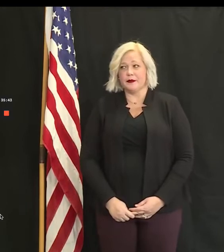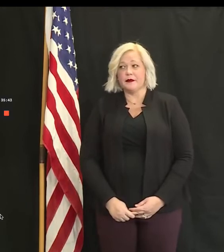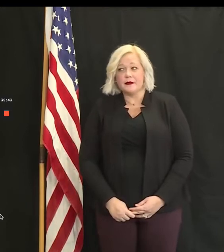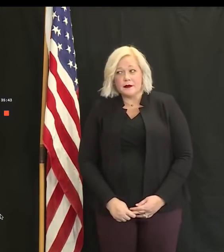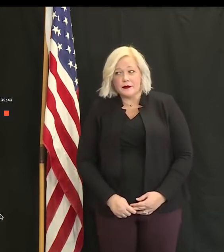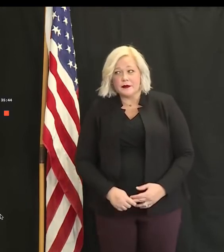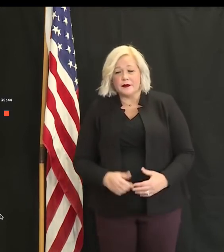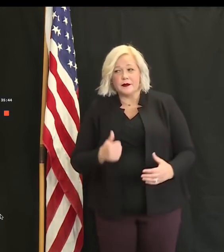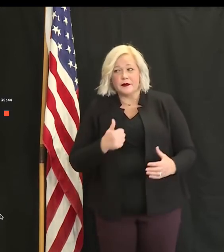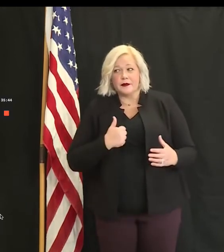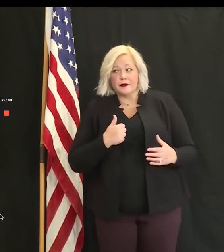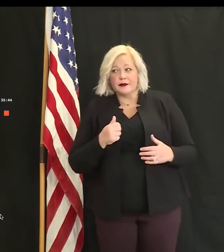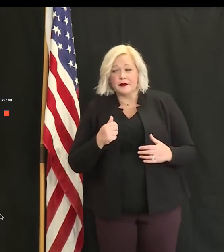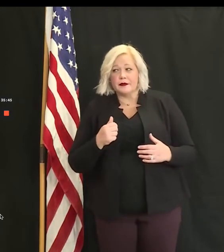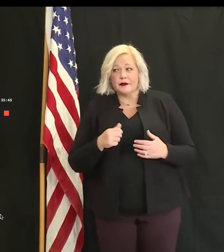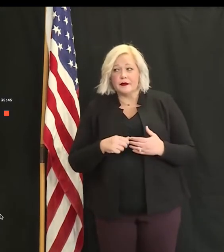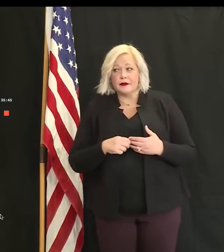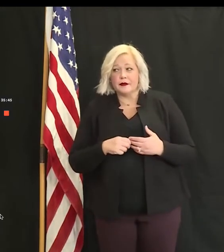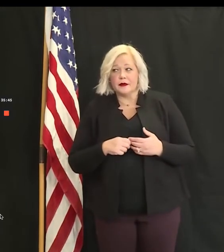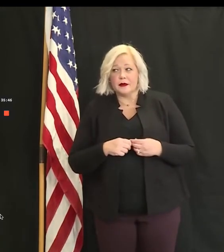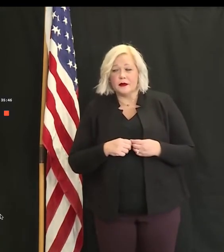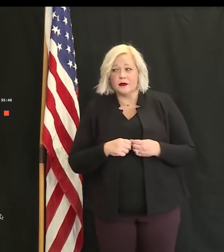I'm sorry?